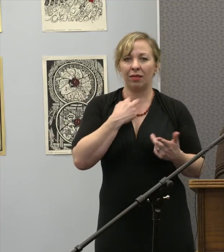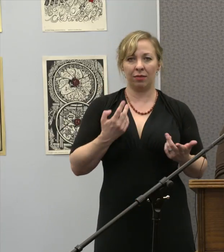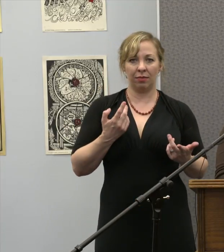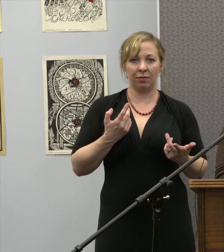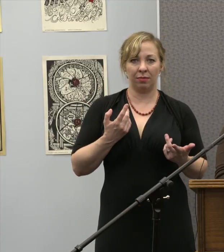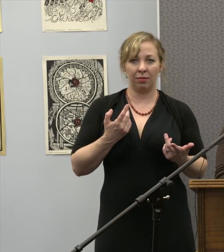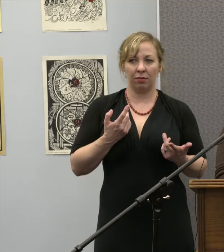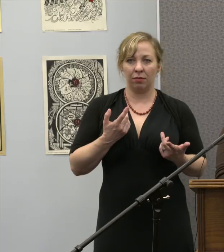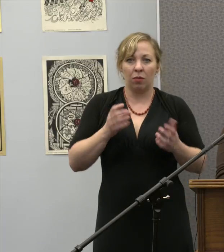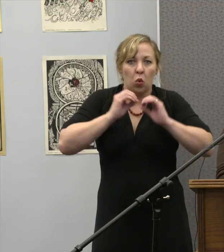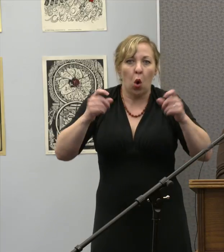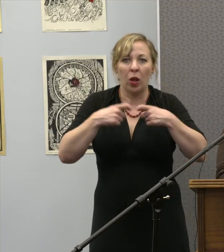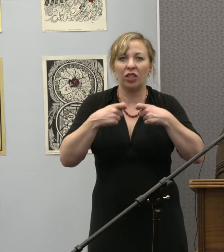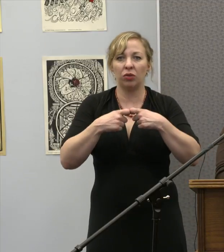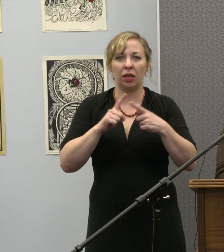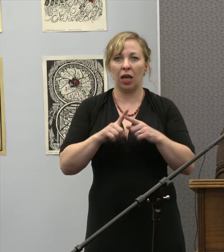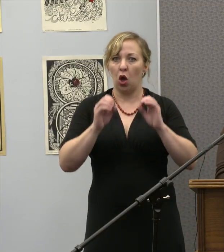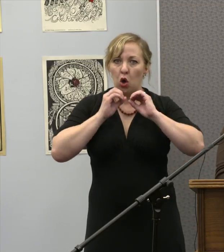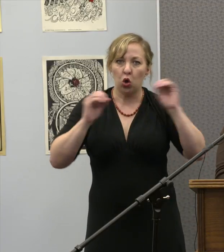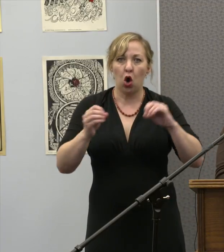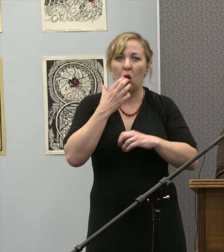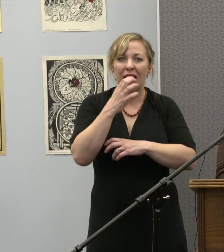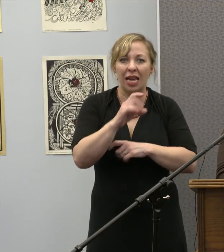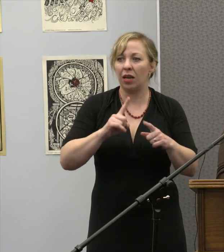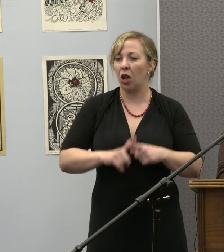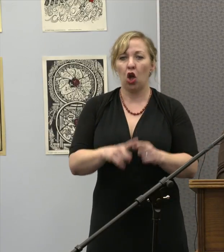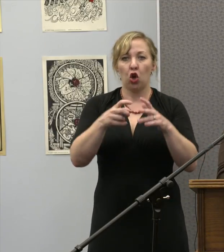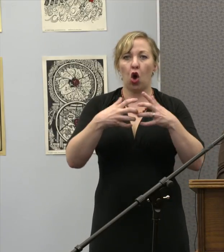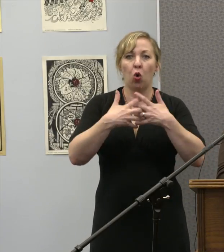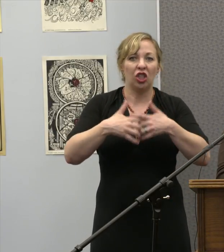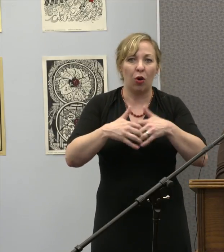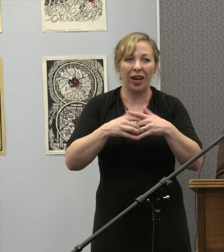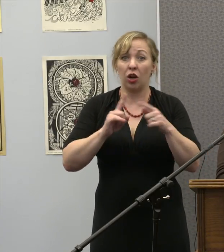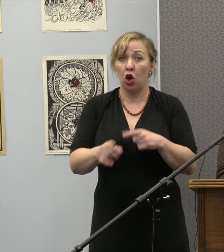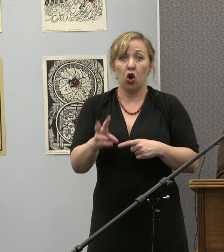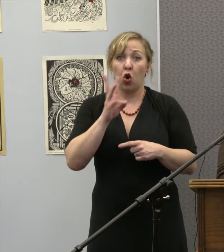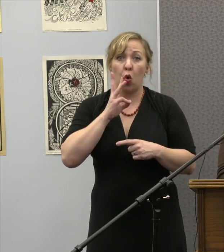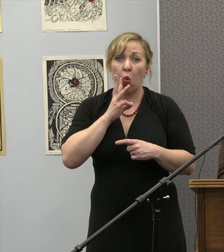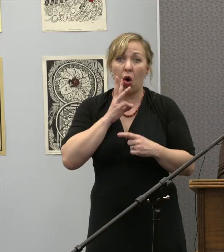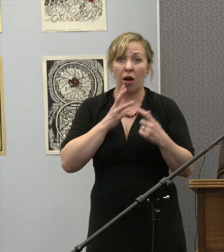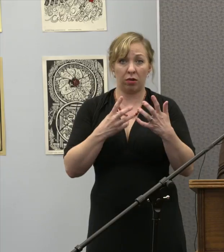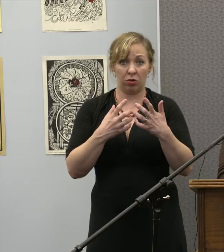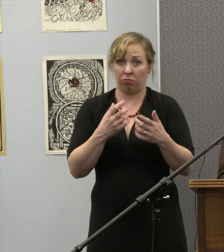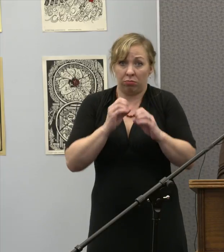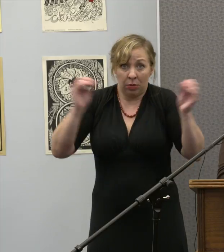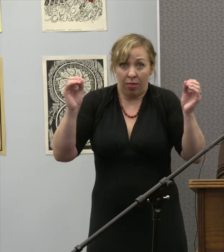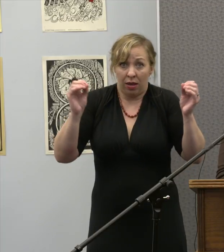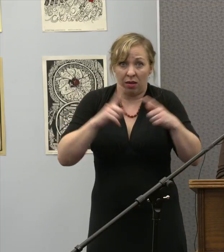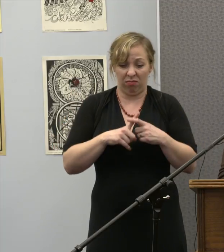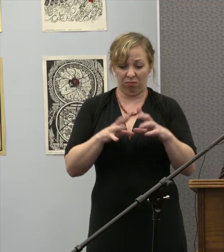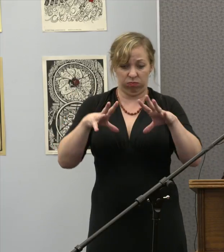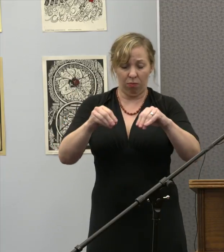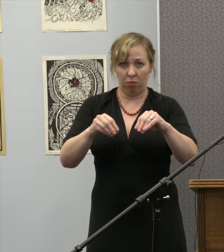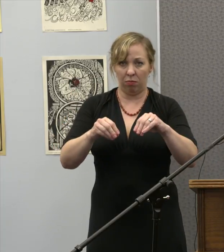their dark and cold apartments without heat, backup generators, emergency boilers, or working elevators. The latter prevented